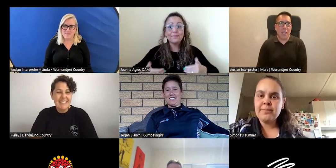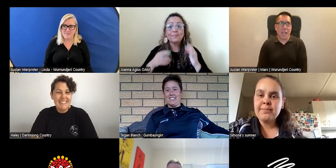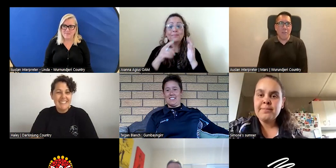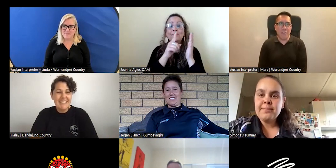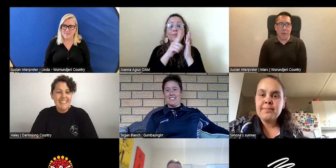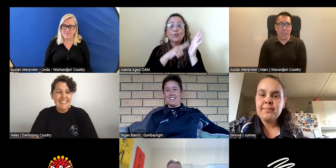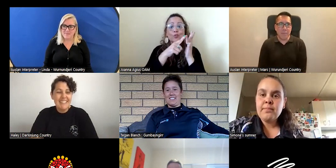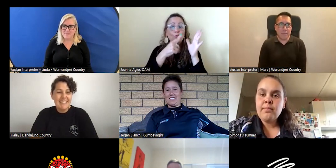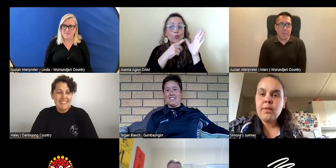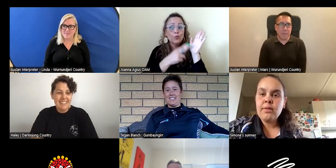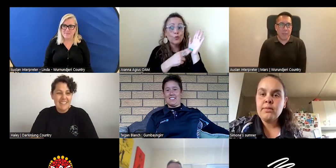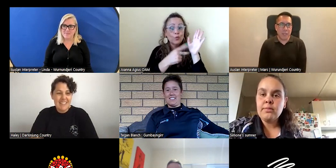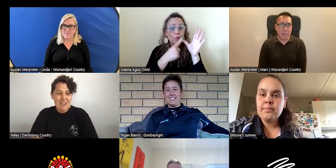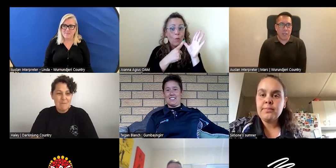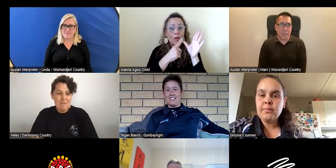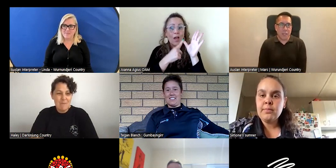Okay, hello everybody.